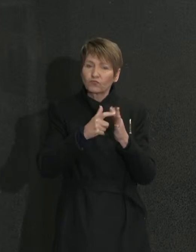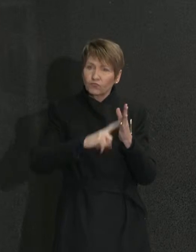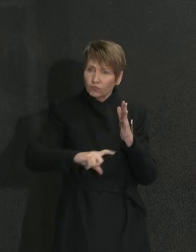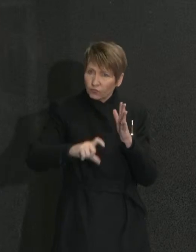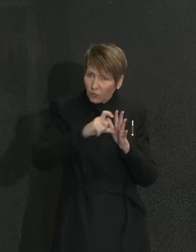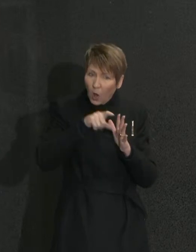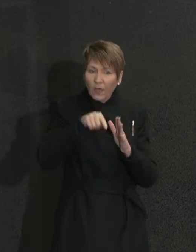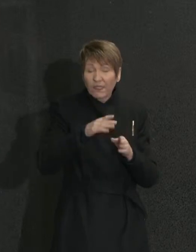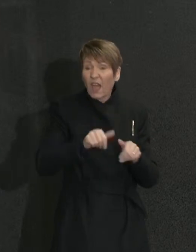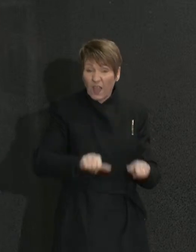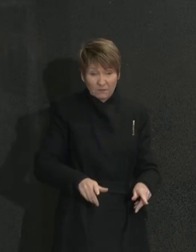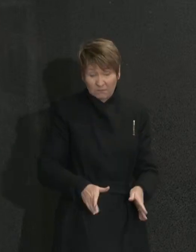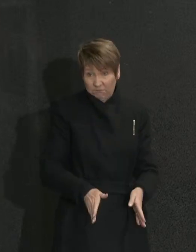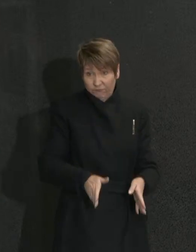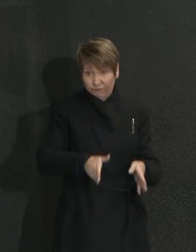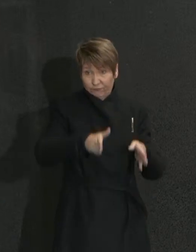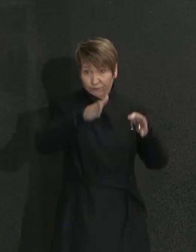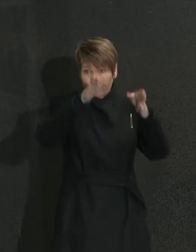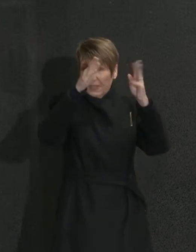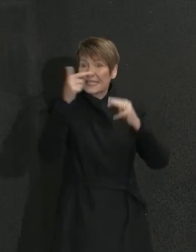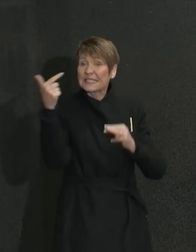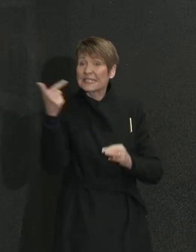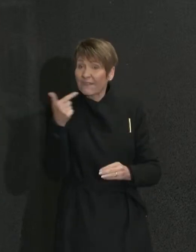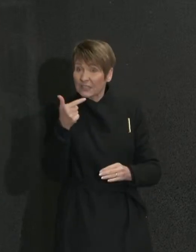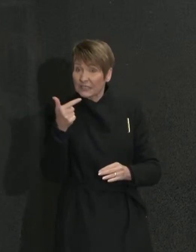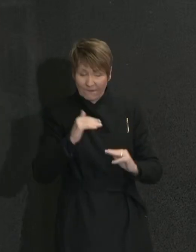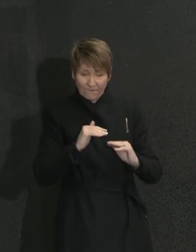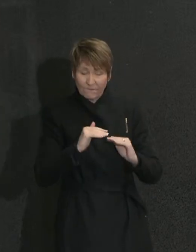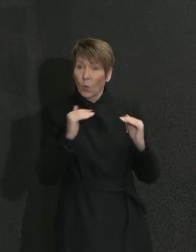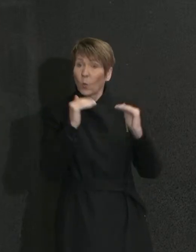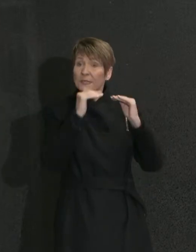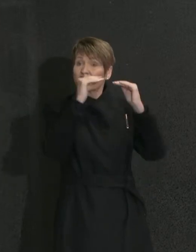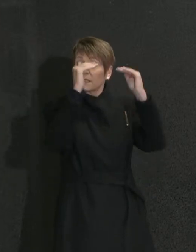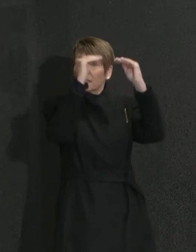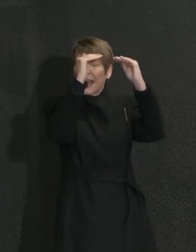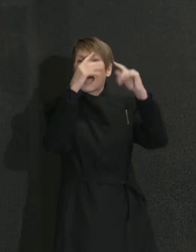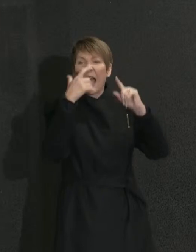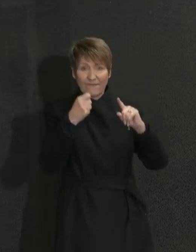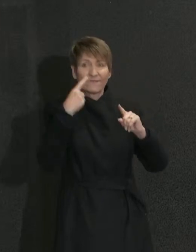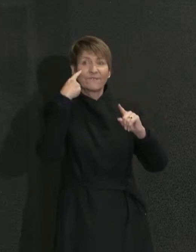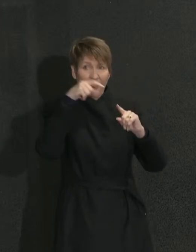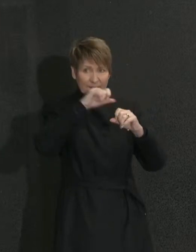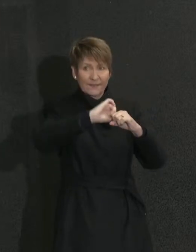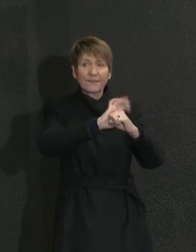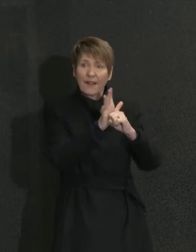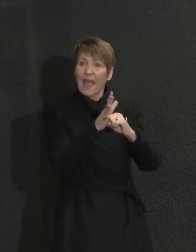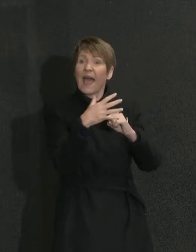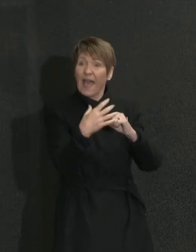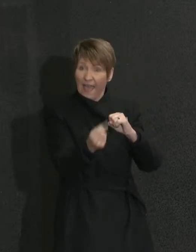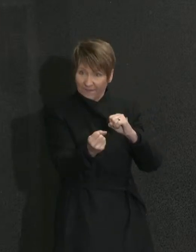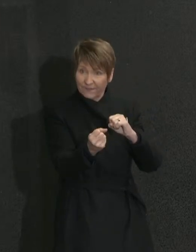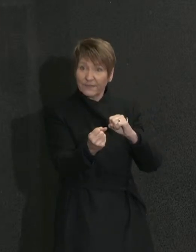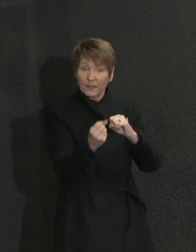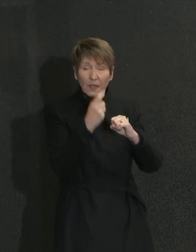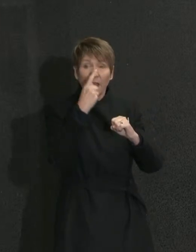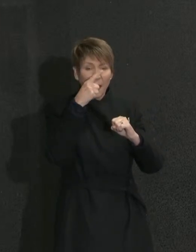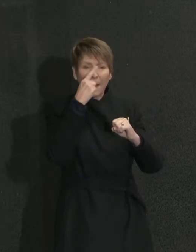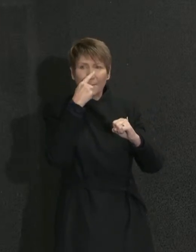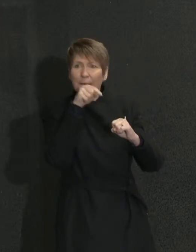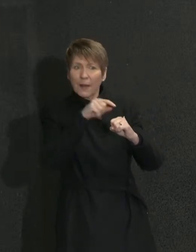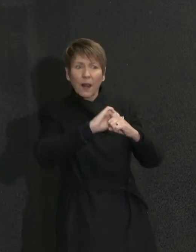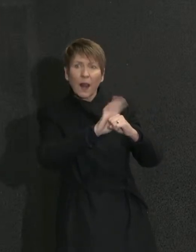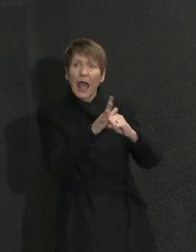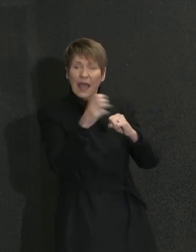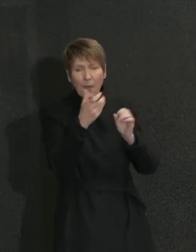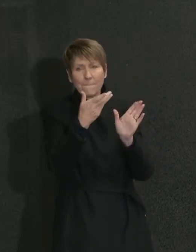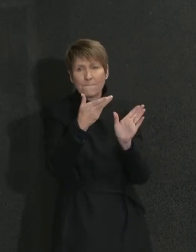apartment blocks where this has got in there, and we've managed those well. It hasn't been easy, but there's support being provided to those who